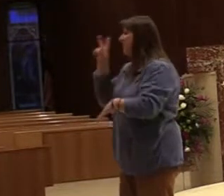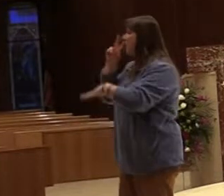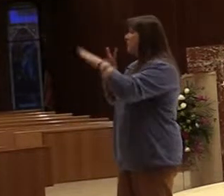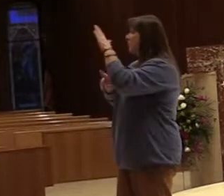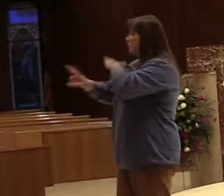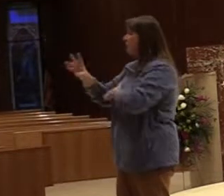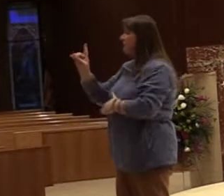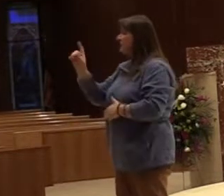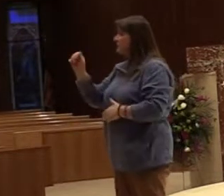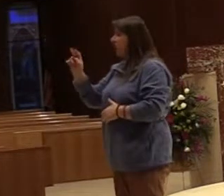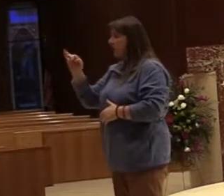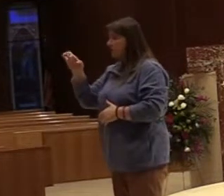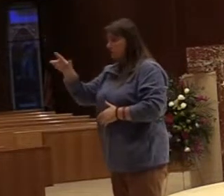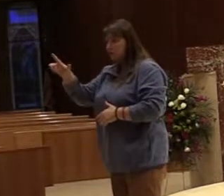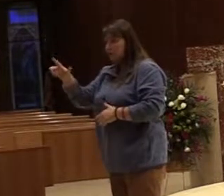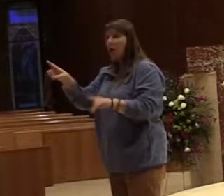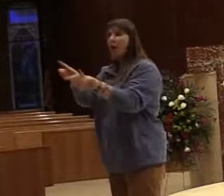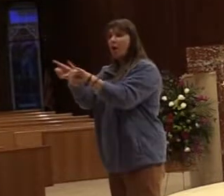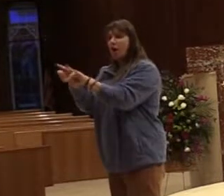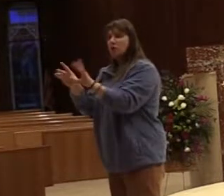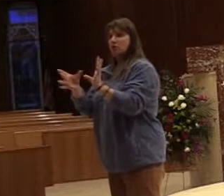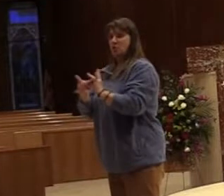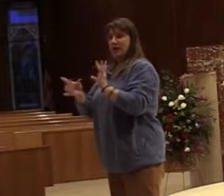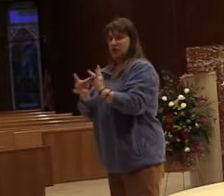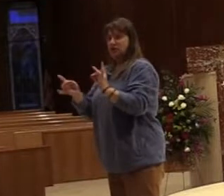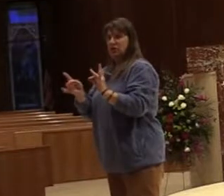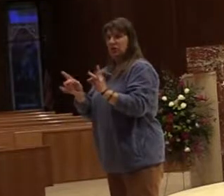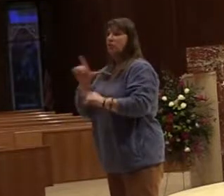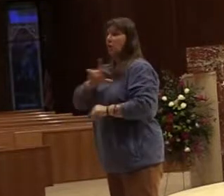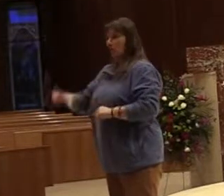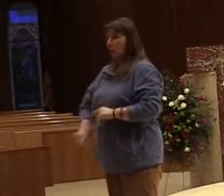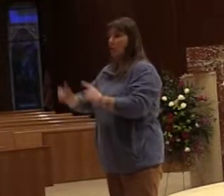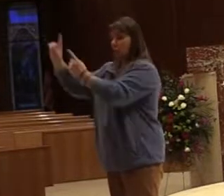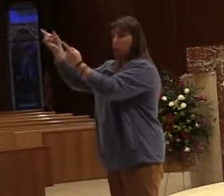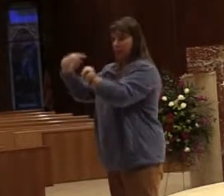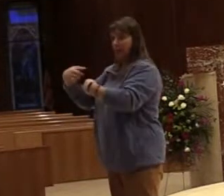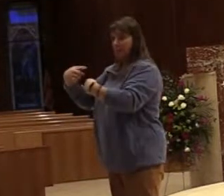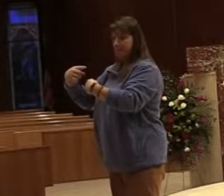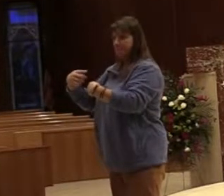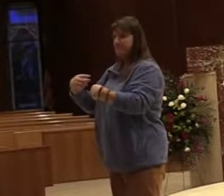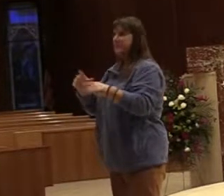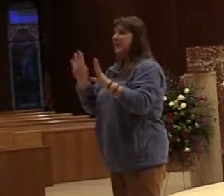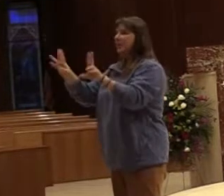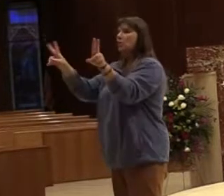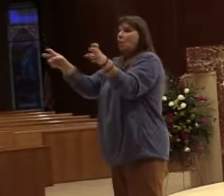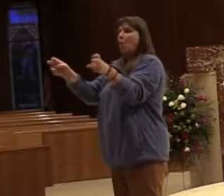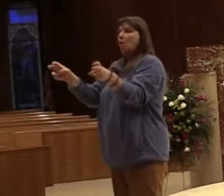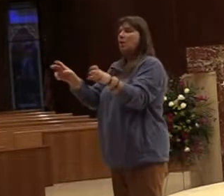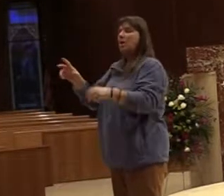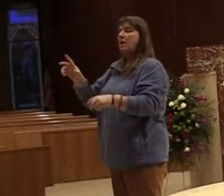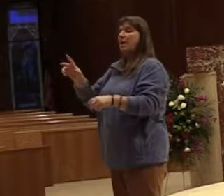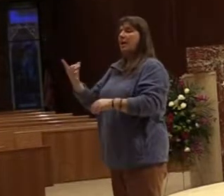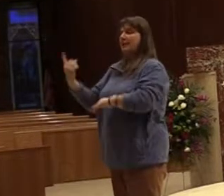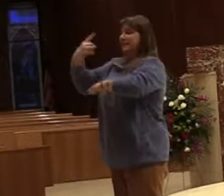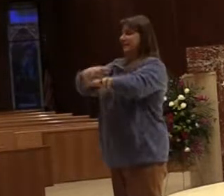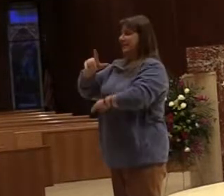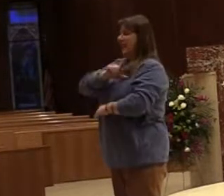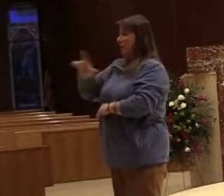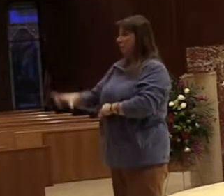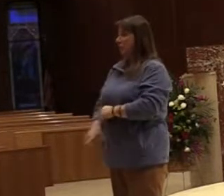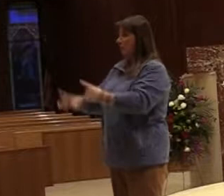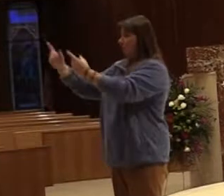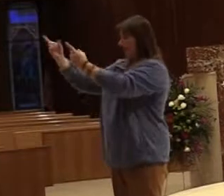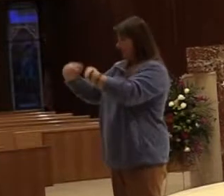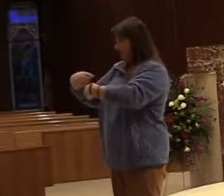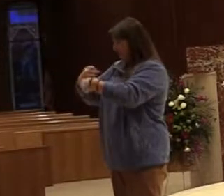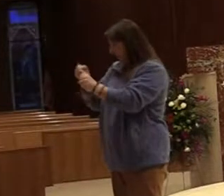Lord coming, and he mentioned that this is the day the Lord has made. We will rejoice and be glad in it.